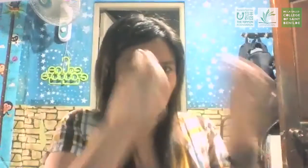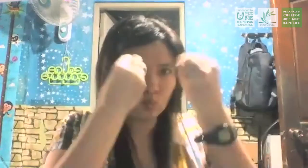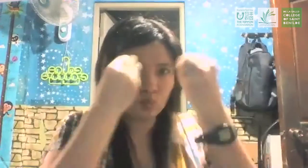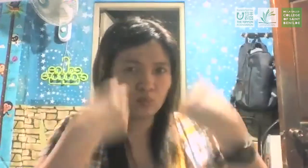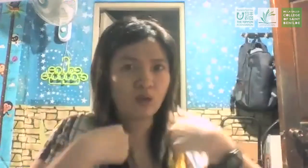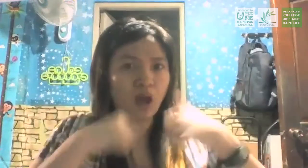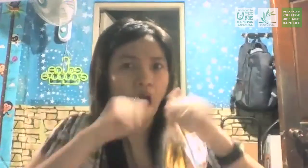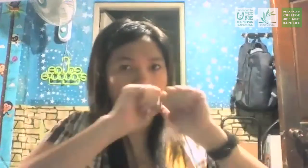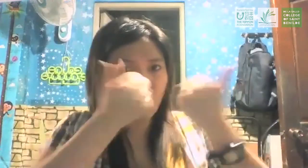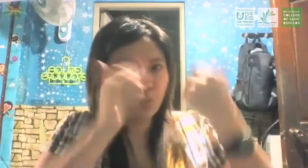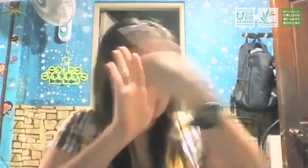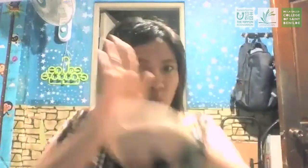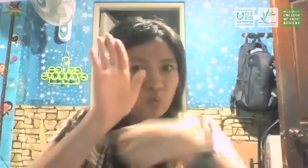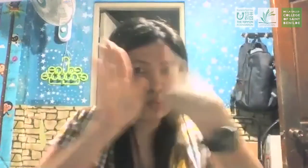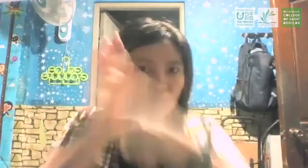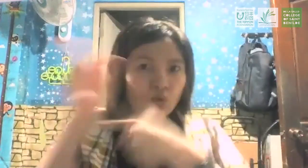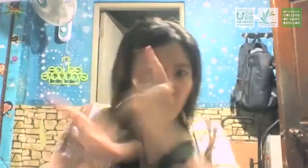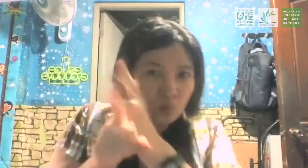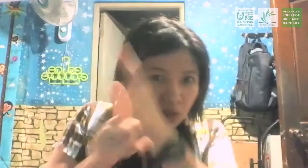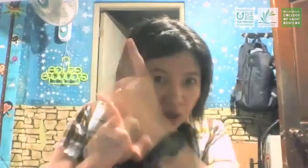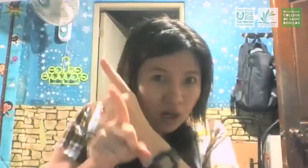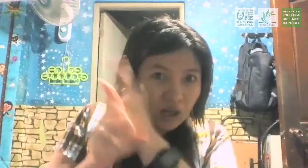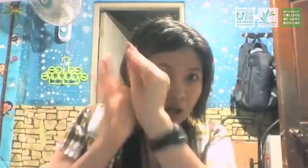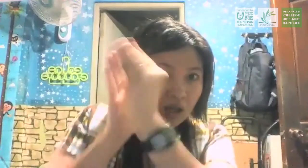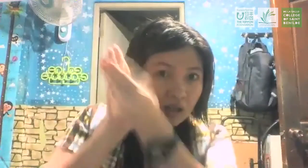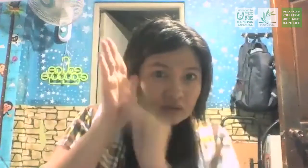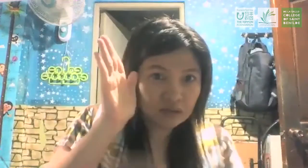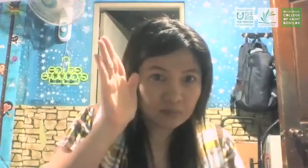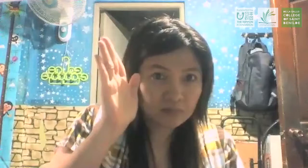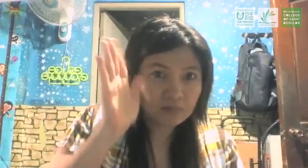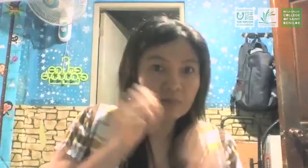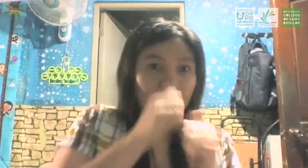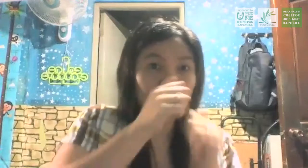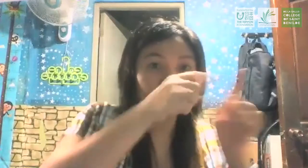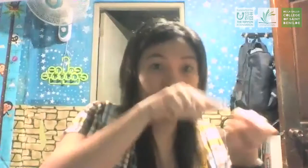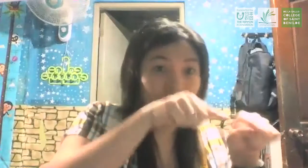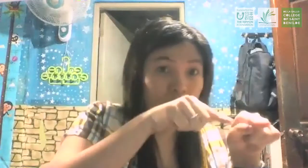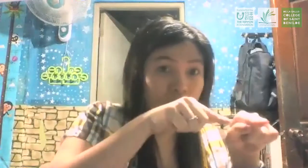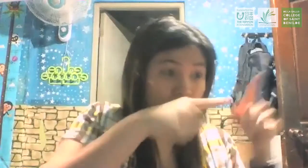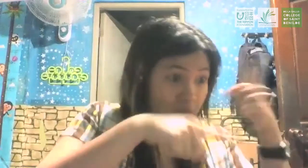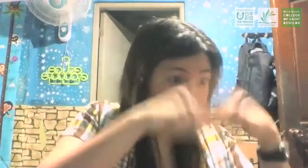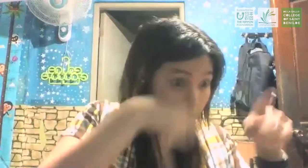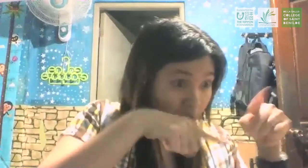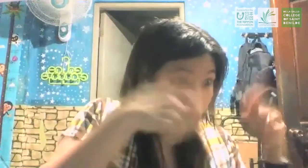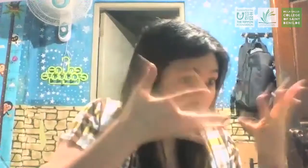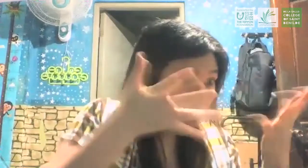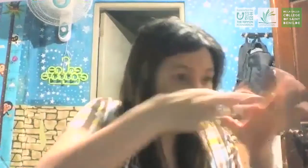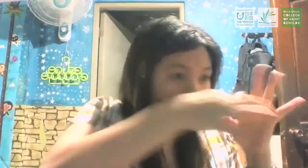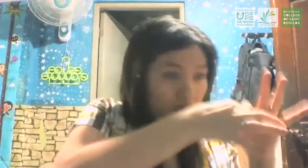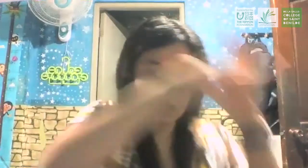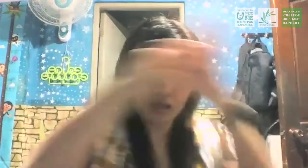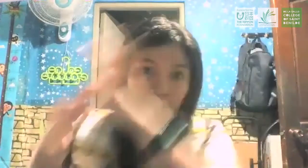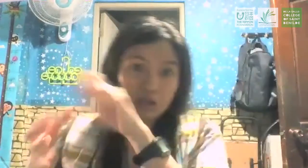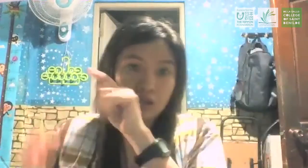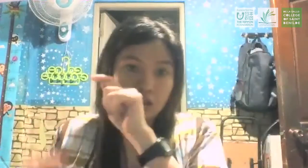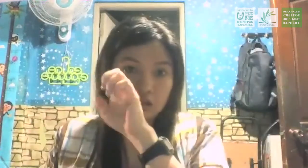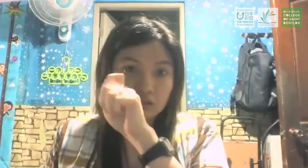whereas the handbook teaches us how to use these signs using